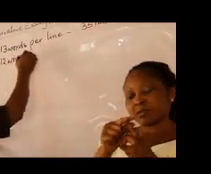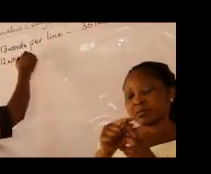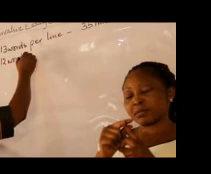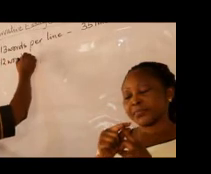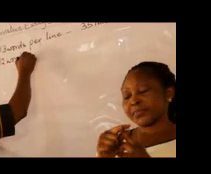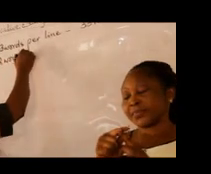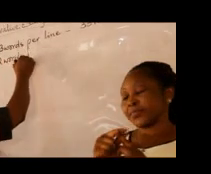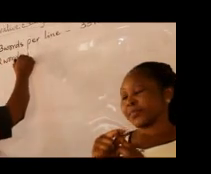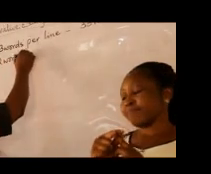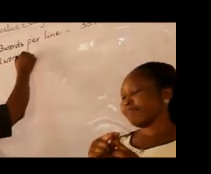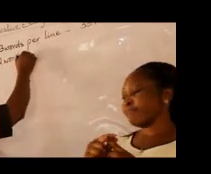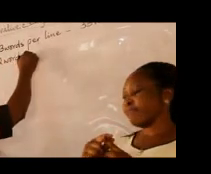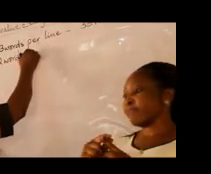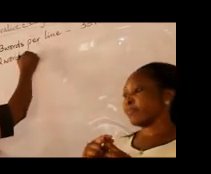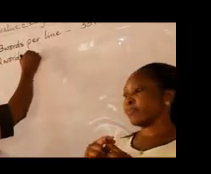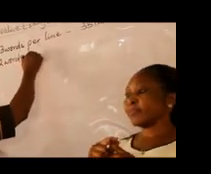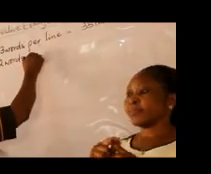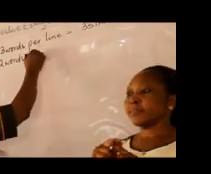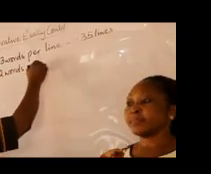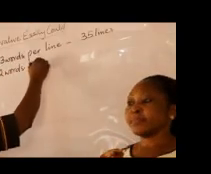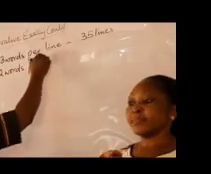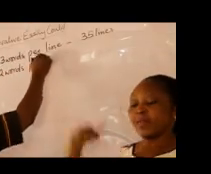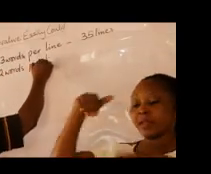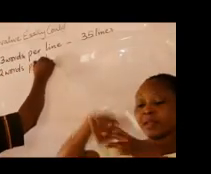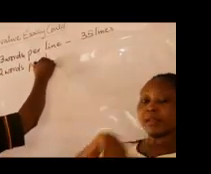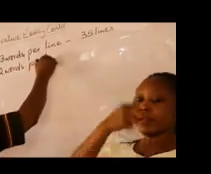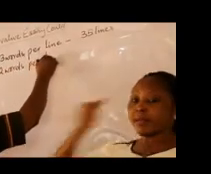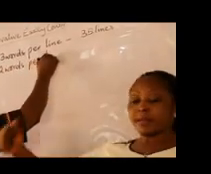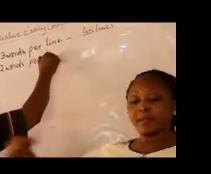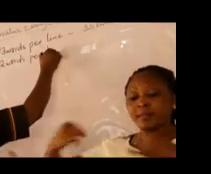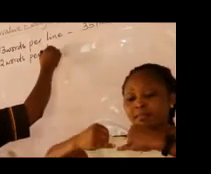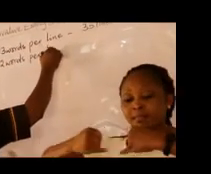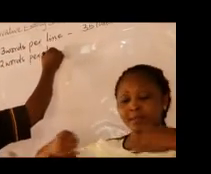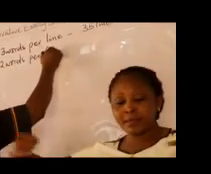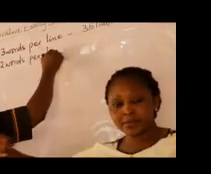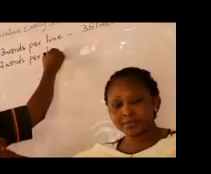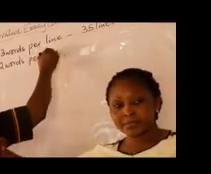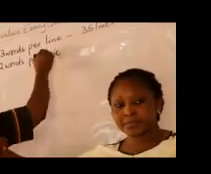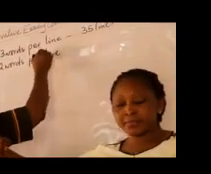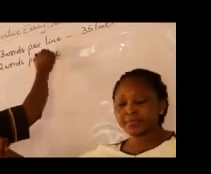if you are writing 12 words per line,